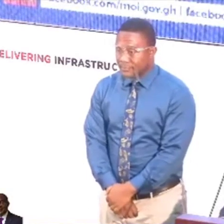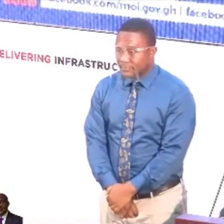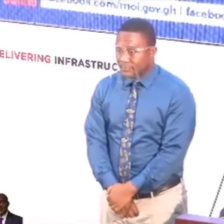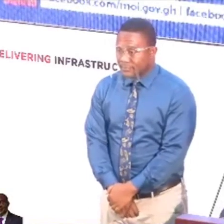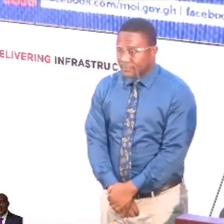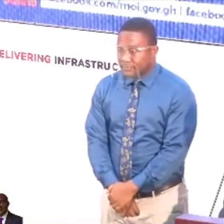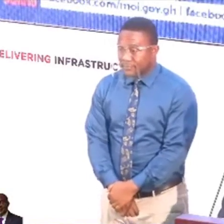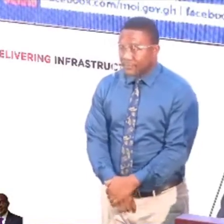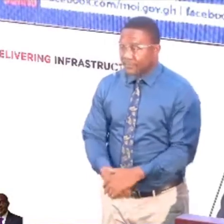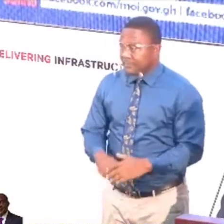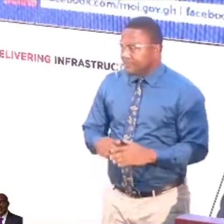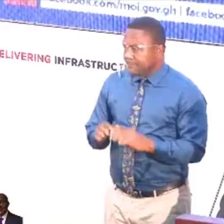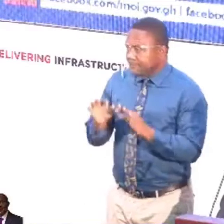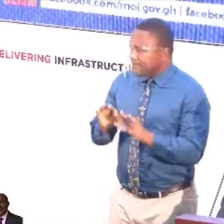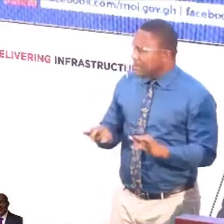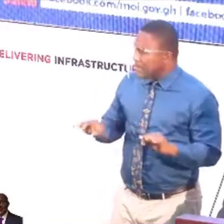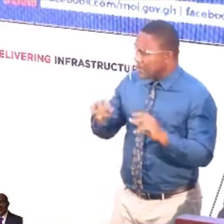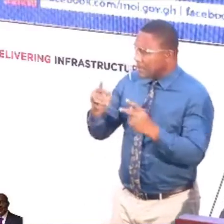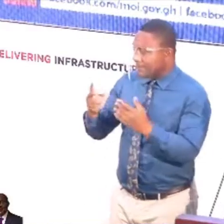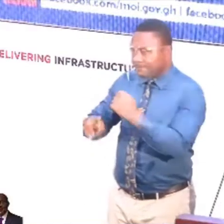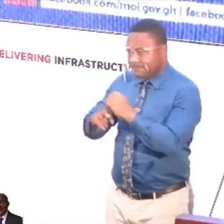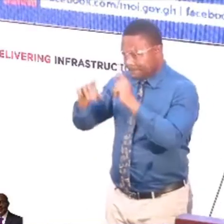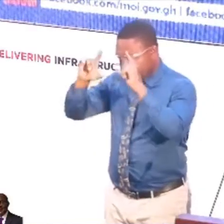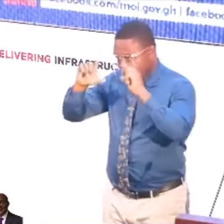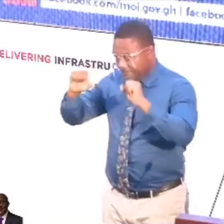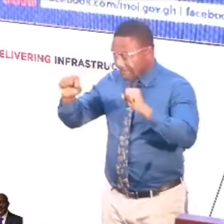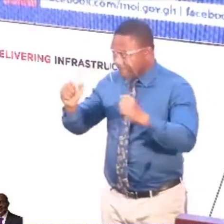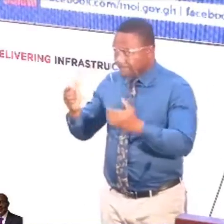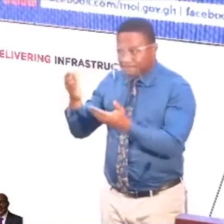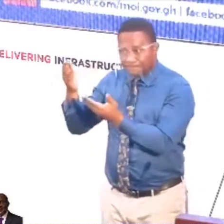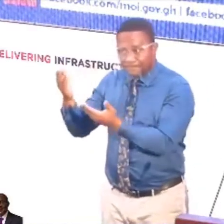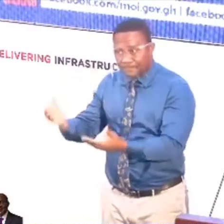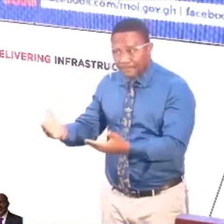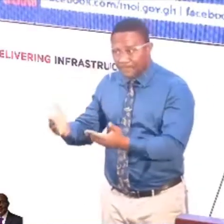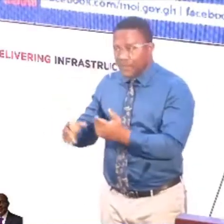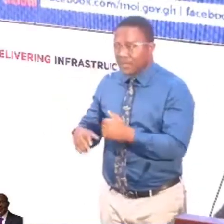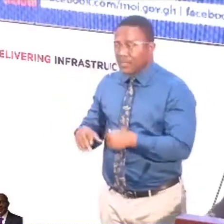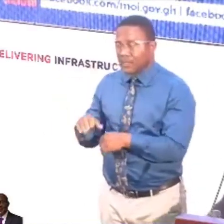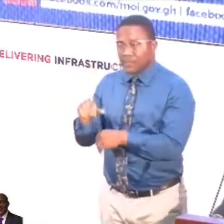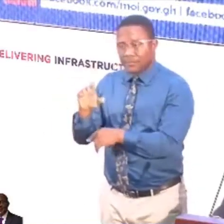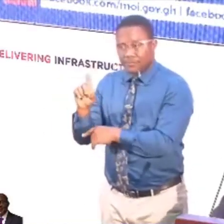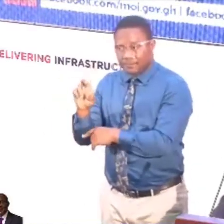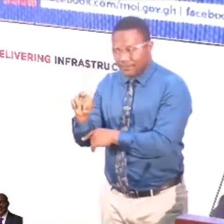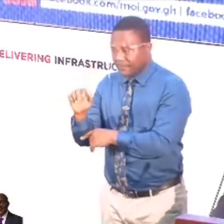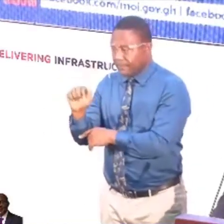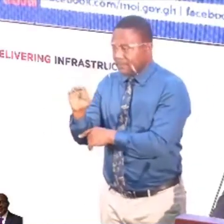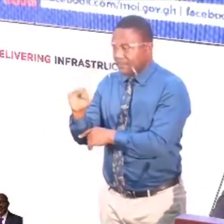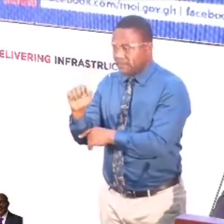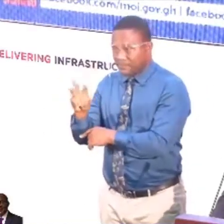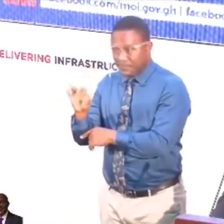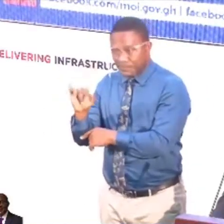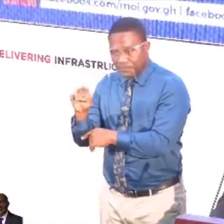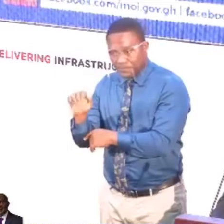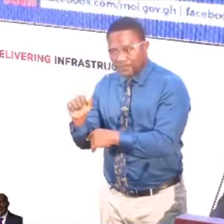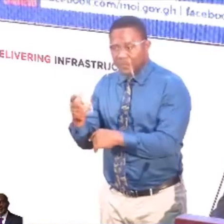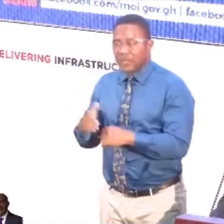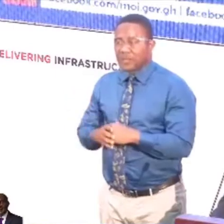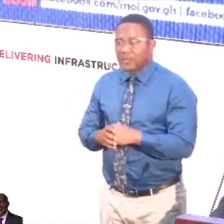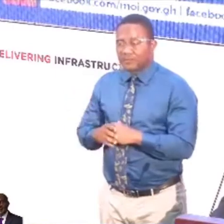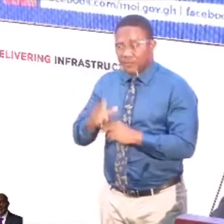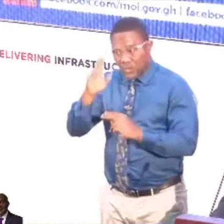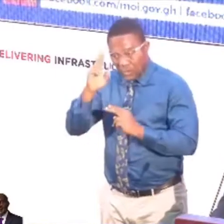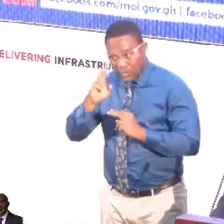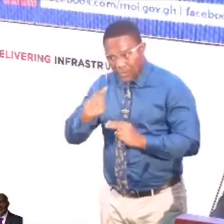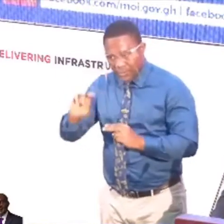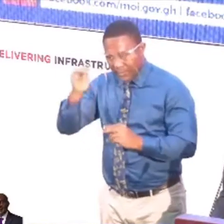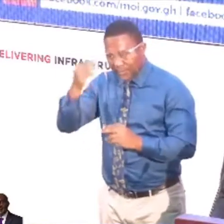Your Excellency, the Vice President, Dr. Bawumia, Honorable Minister for Monitoring and Evaluation,